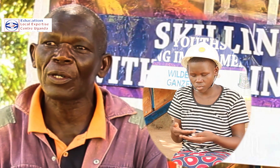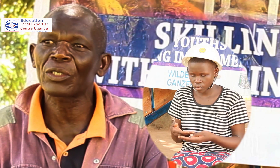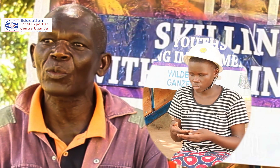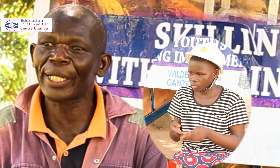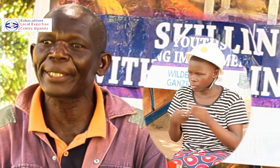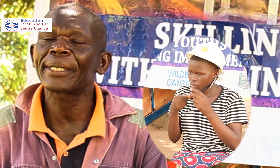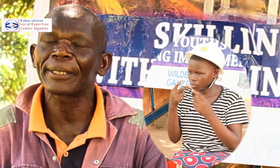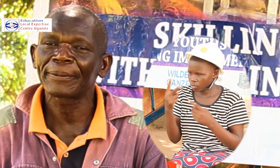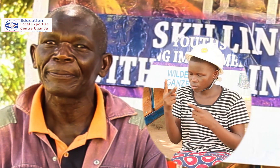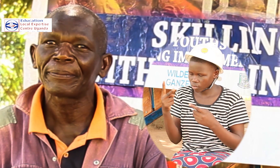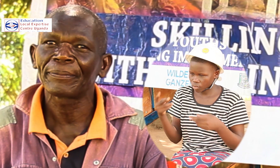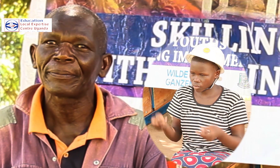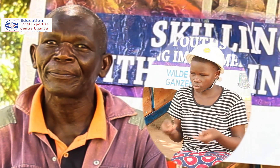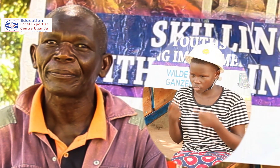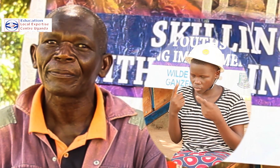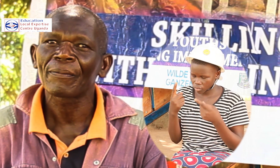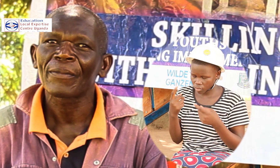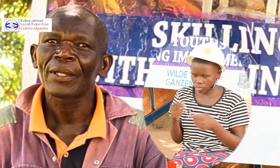two metals together.